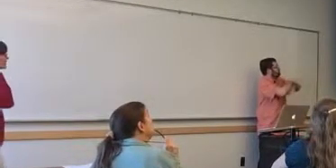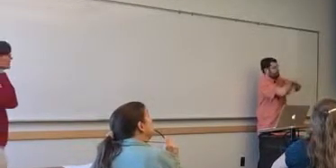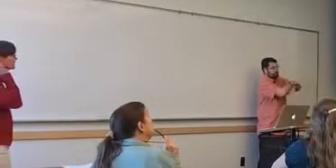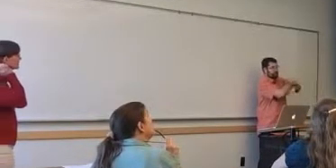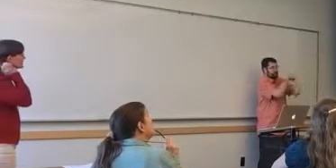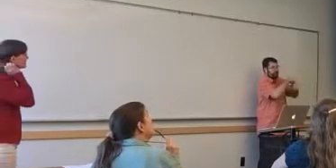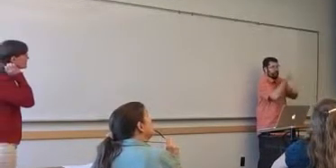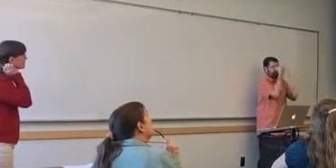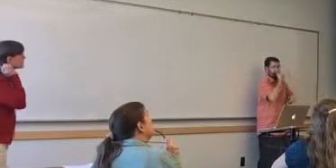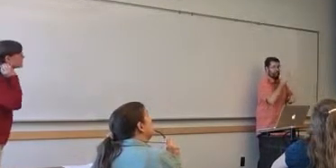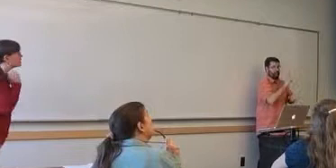here,